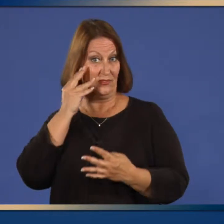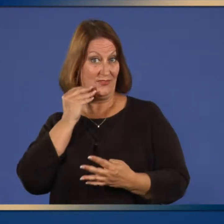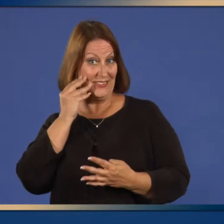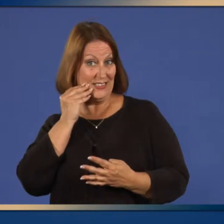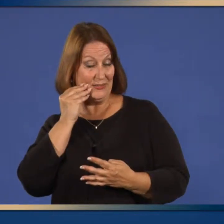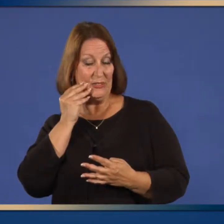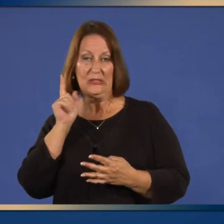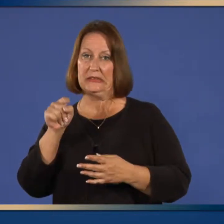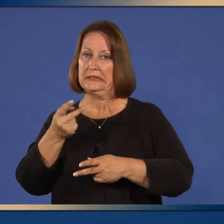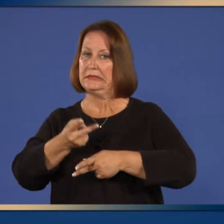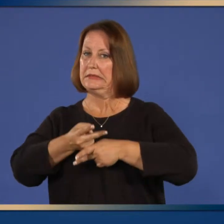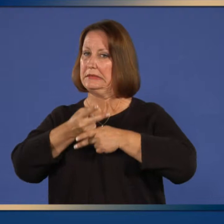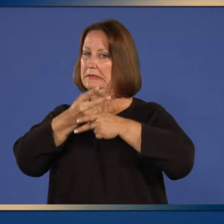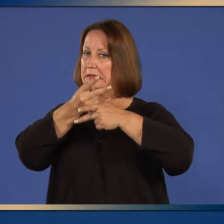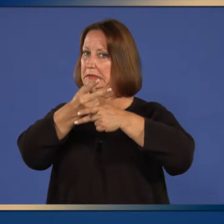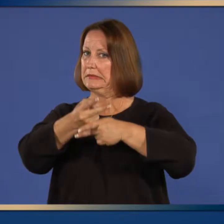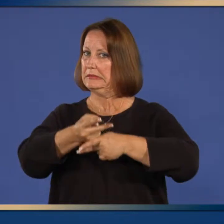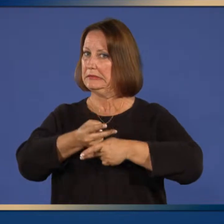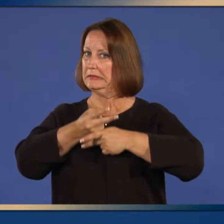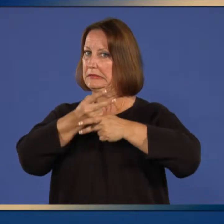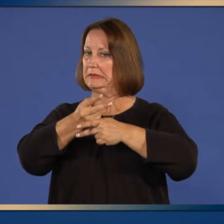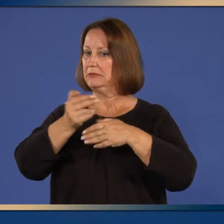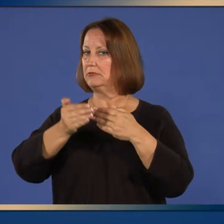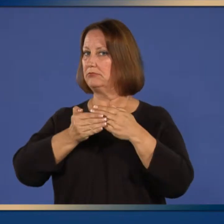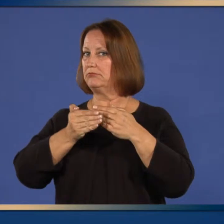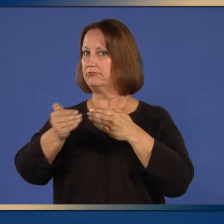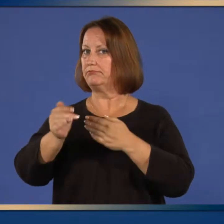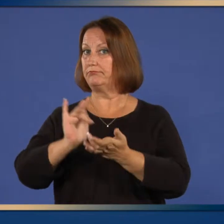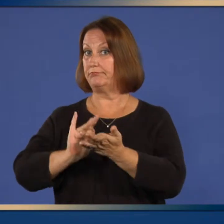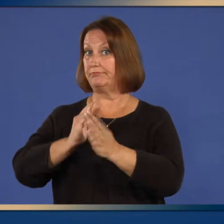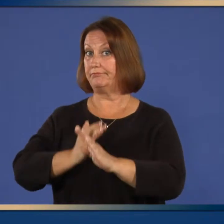within 48 hours of a previous dose.